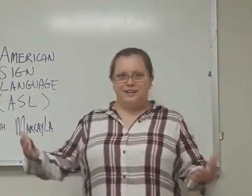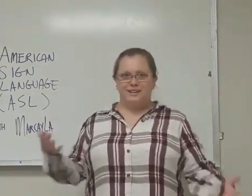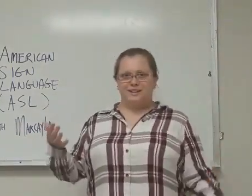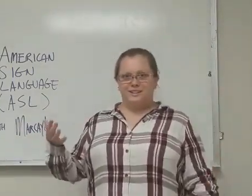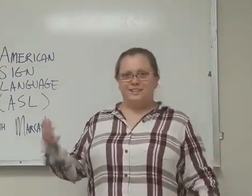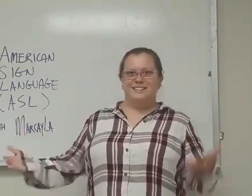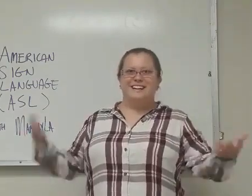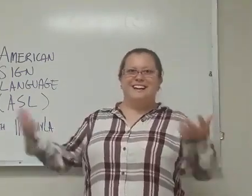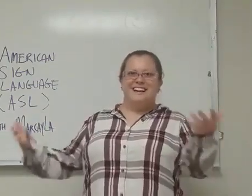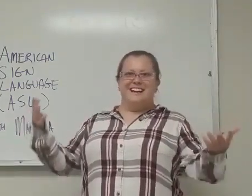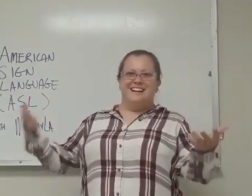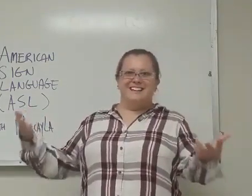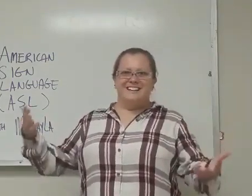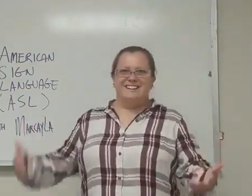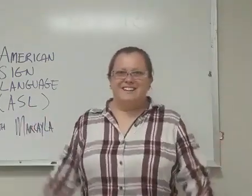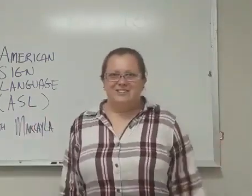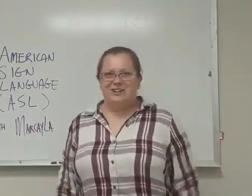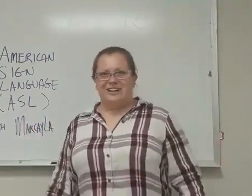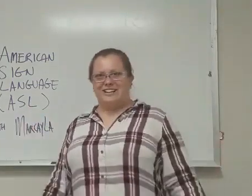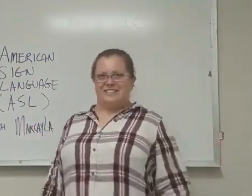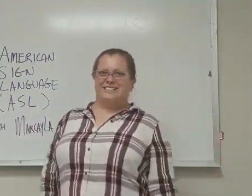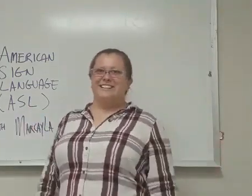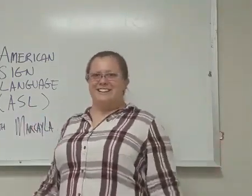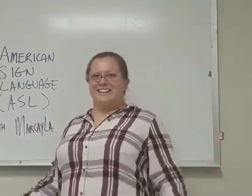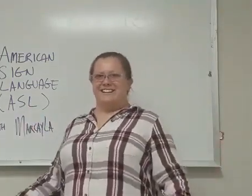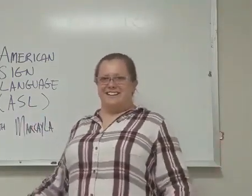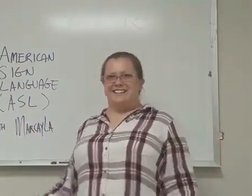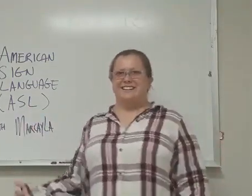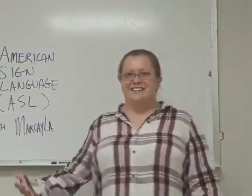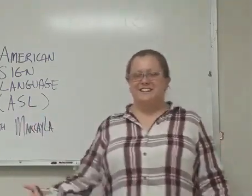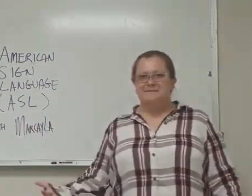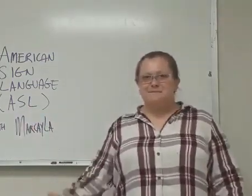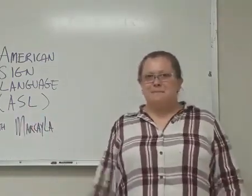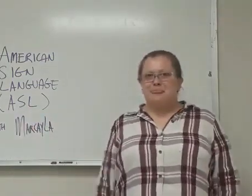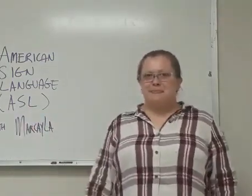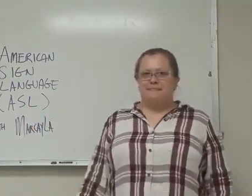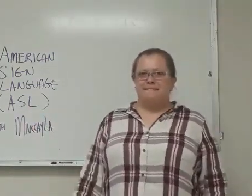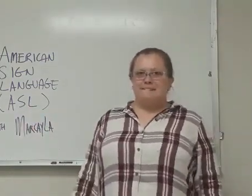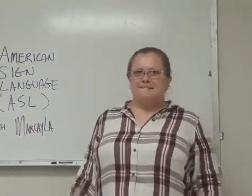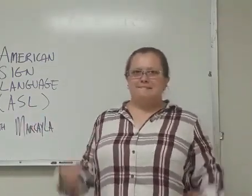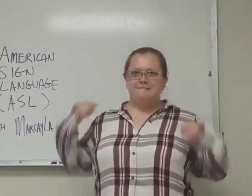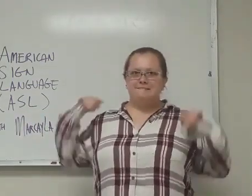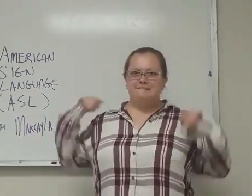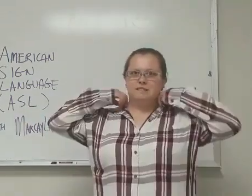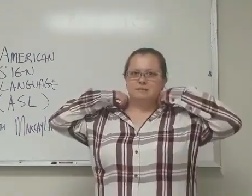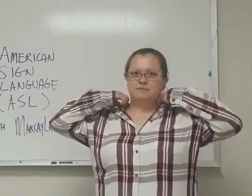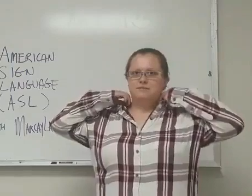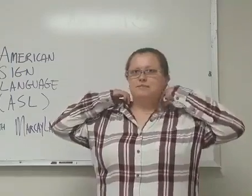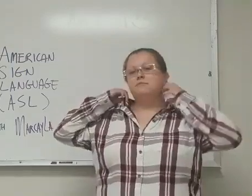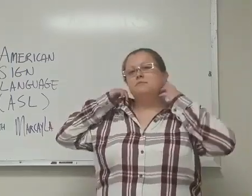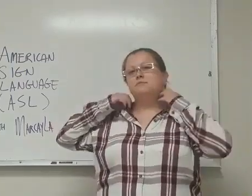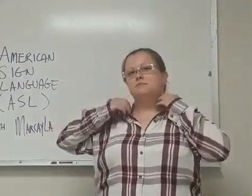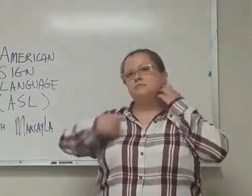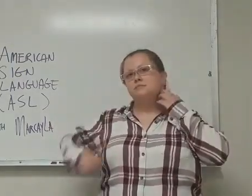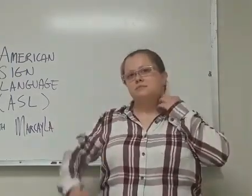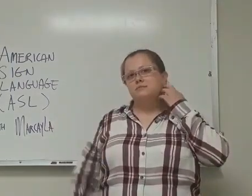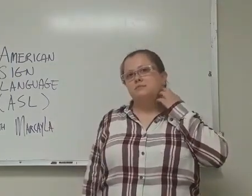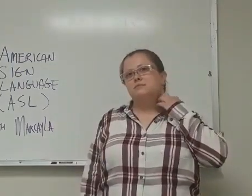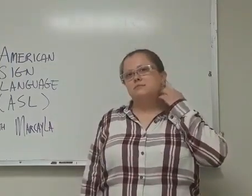like 22 years. Right. Okay, so let's say we asked around people to send us some questions, and we